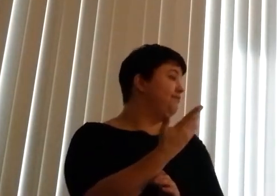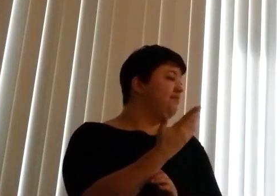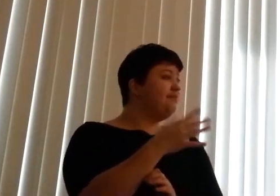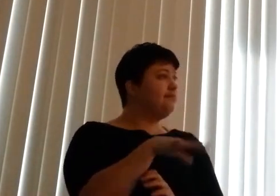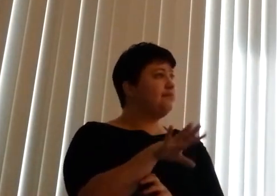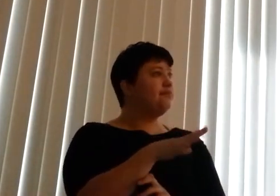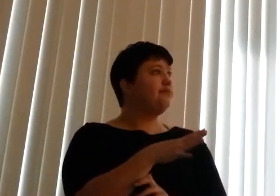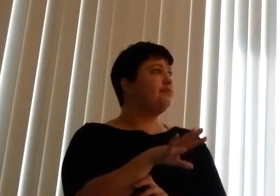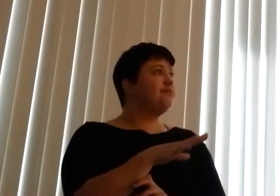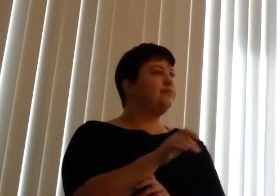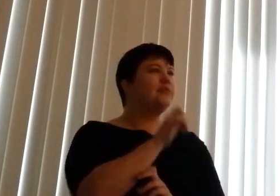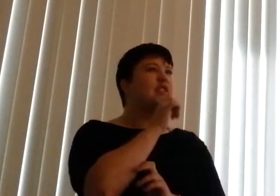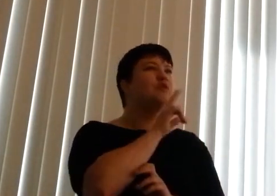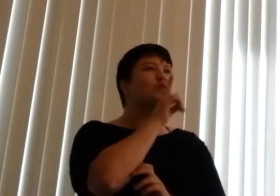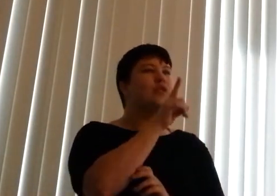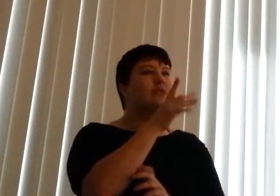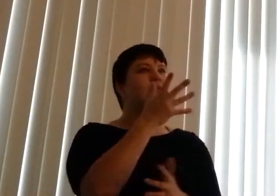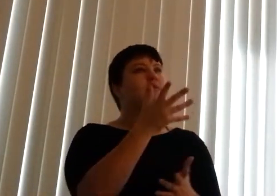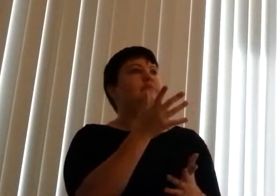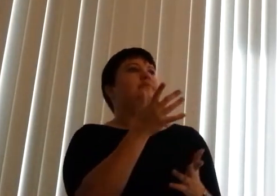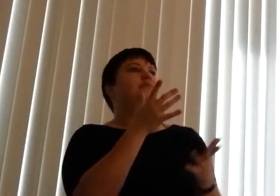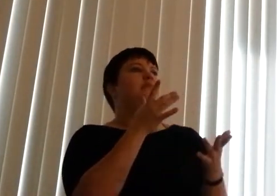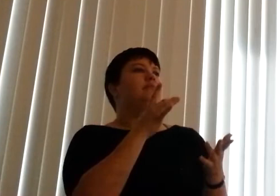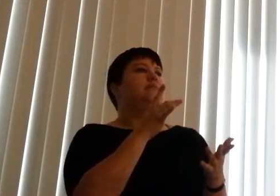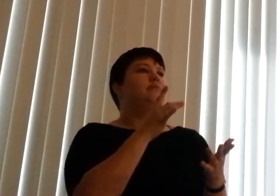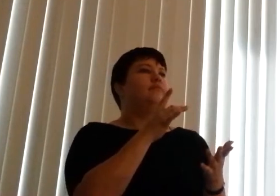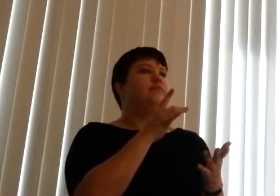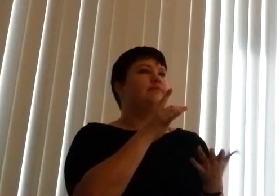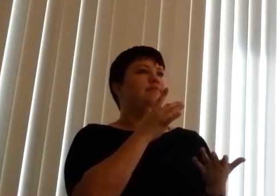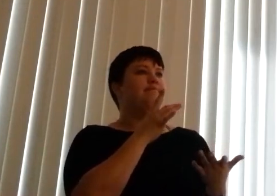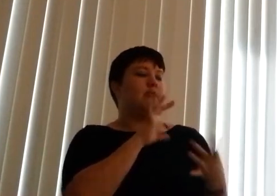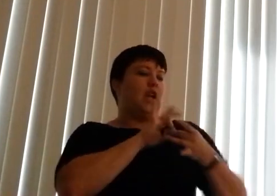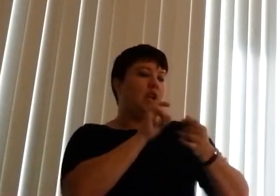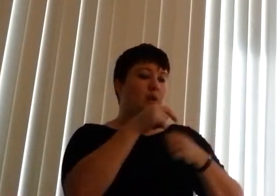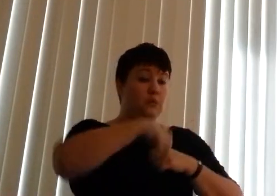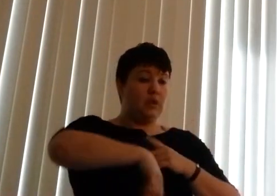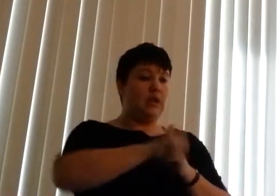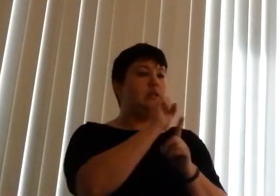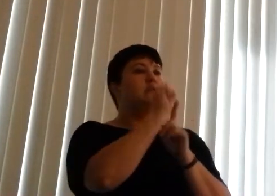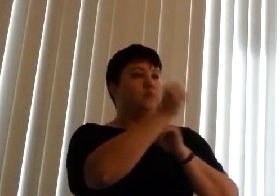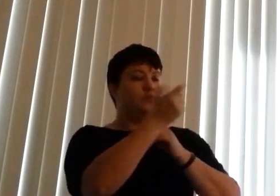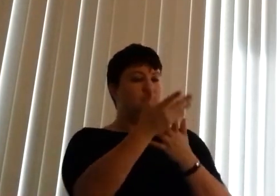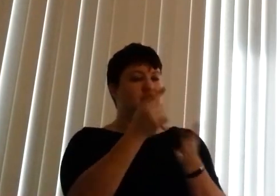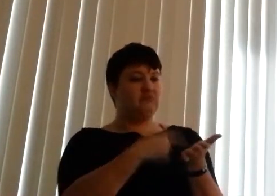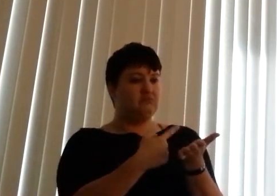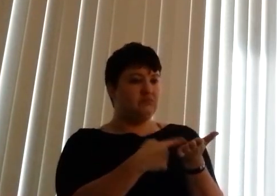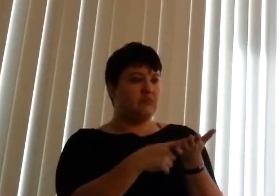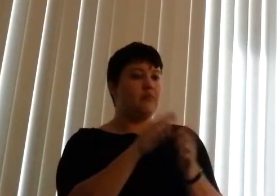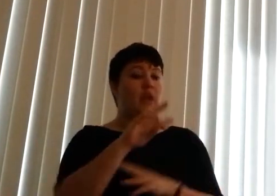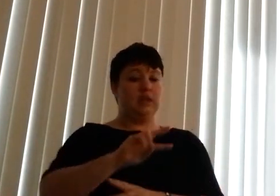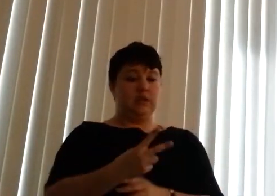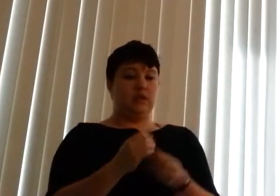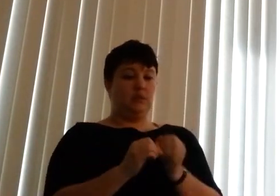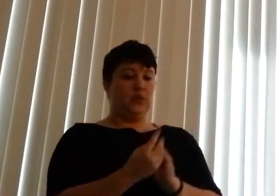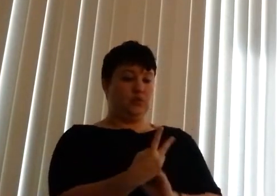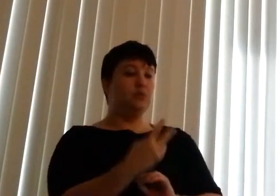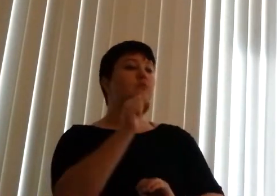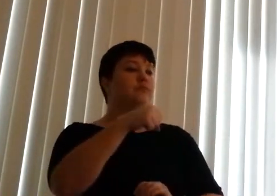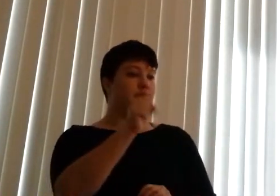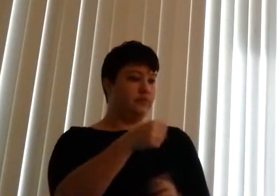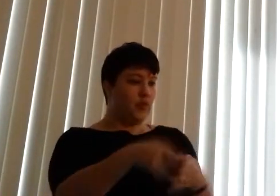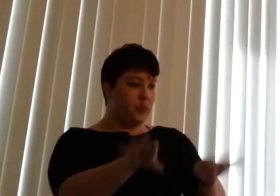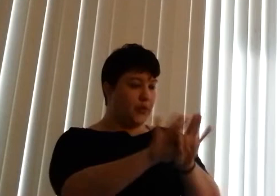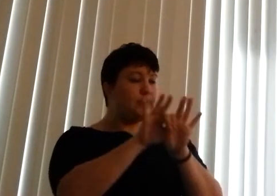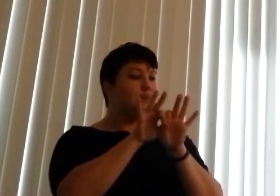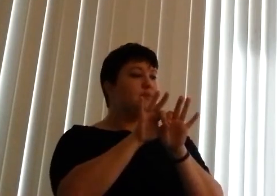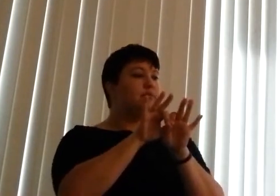numbered section doesn't really relate to our cases. But the second one is important. If a person